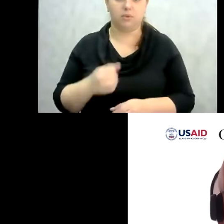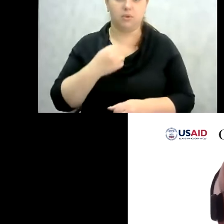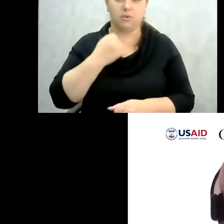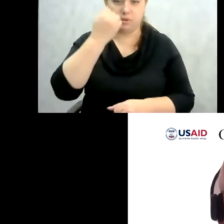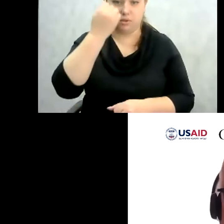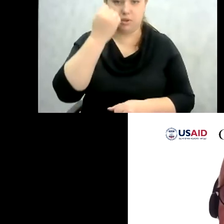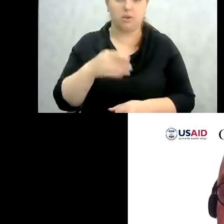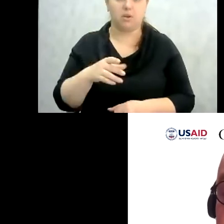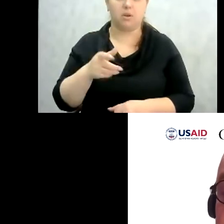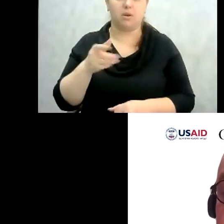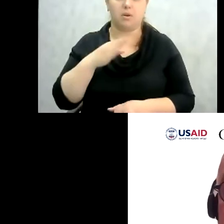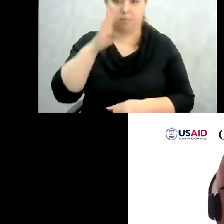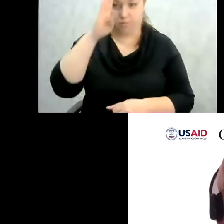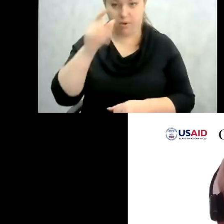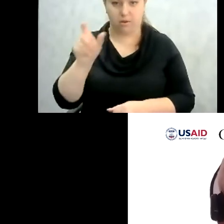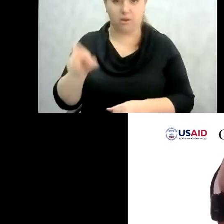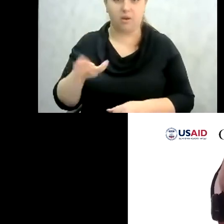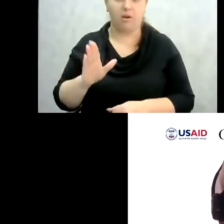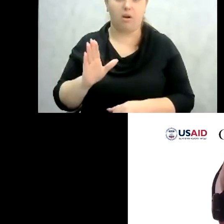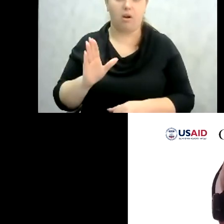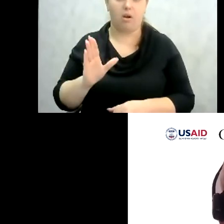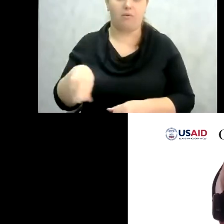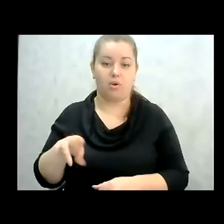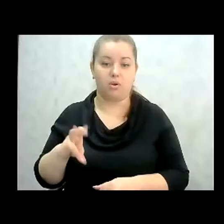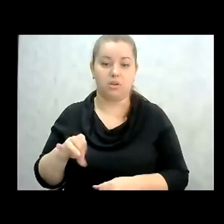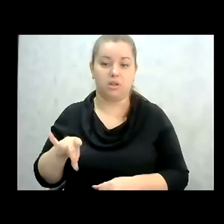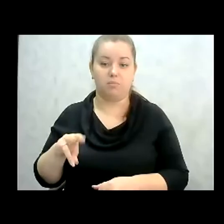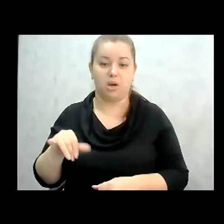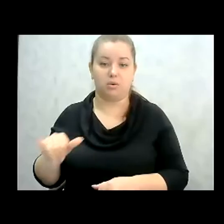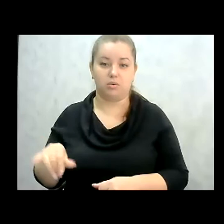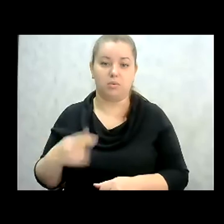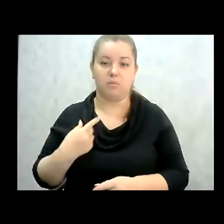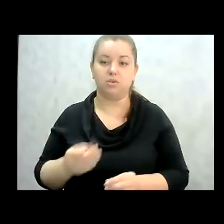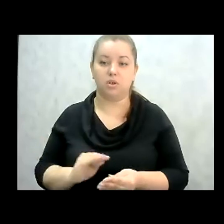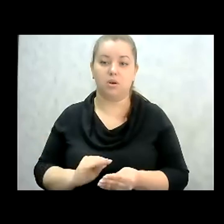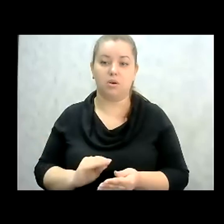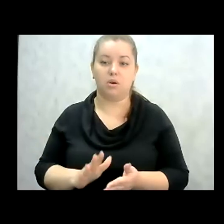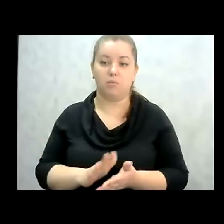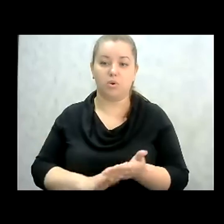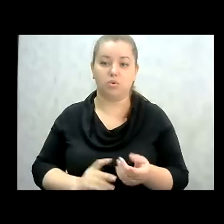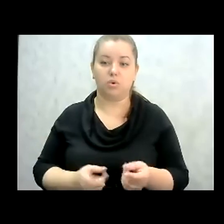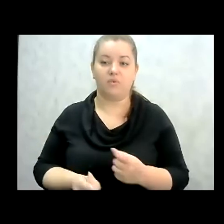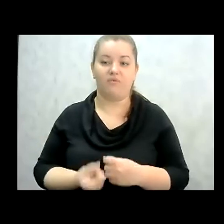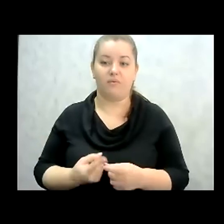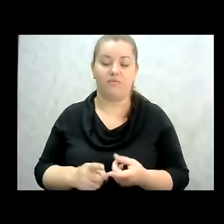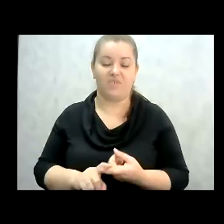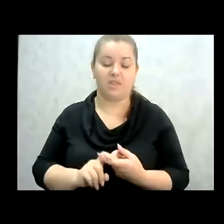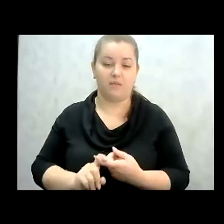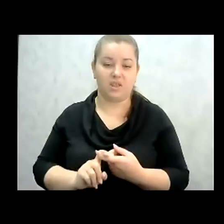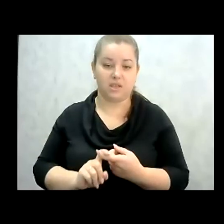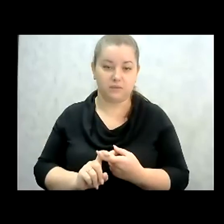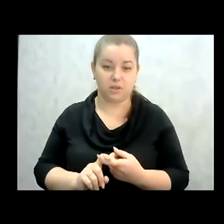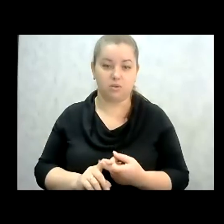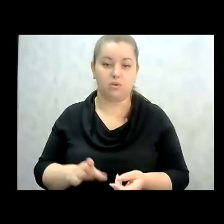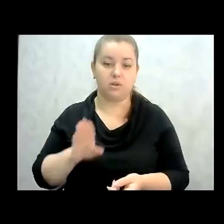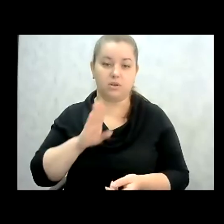trying to reconnect with Alina Zaharuko in Verkhovna Rada. She has some technical glitches at the moment. We will give the floor to her